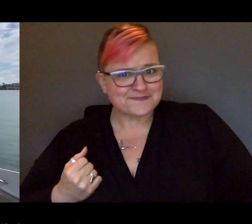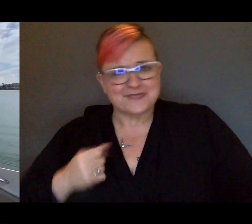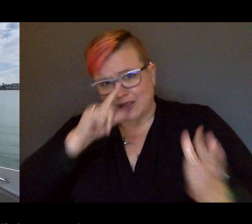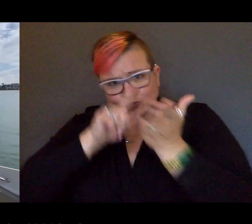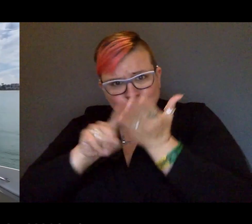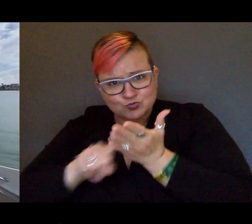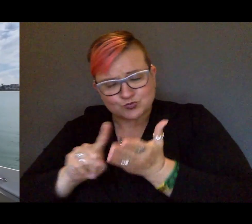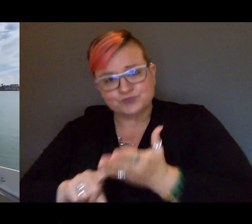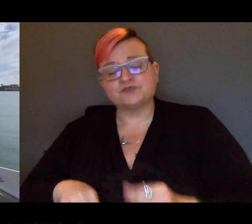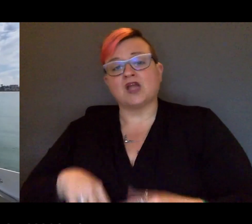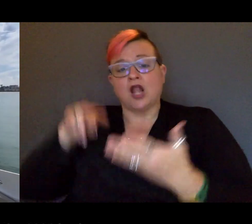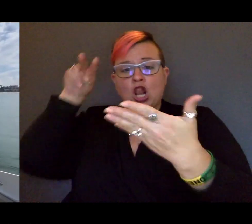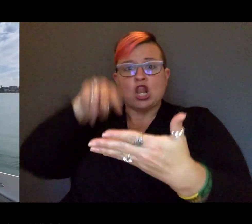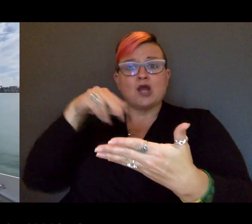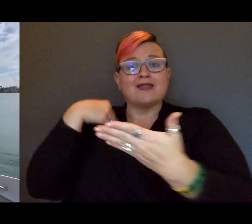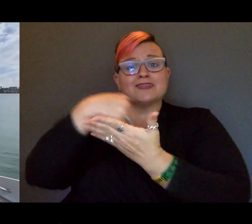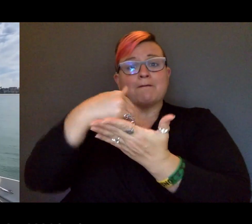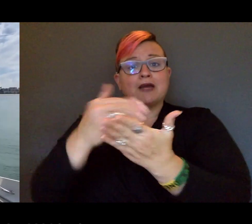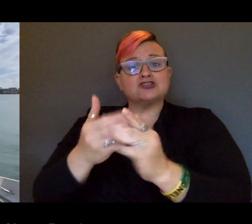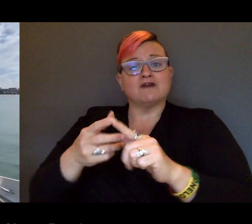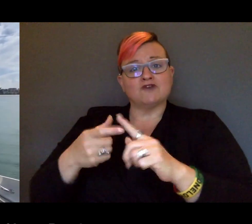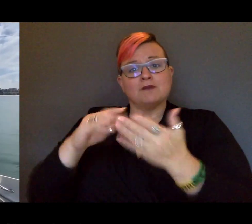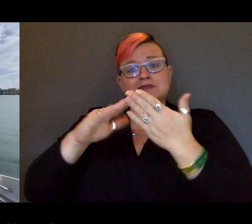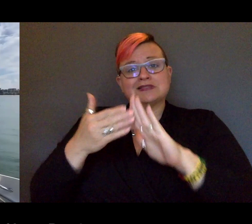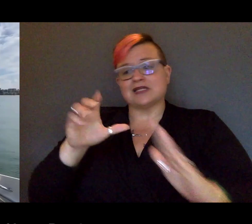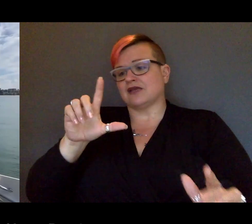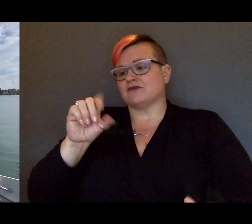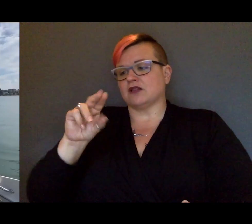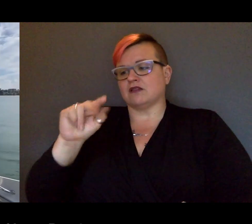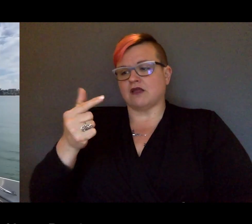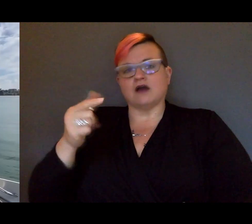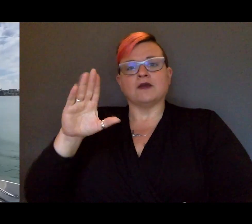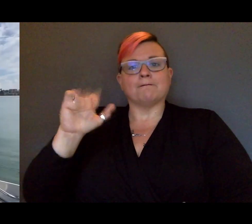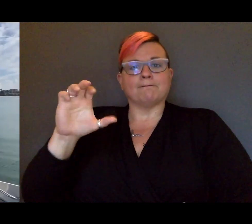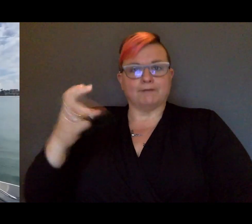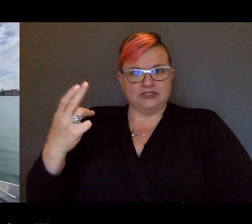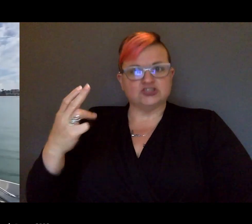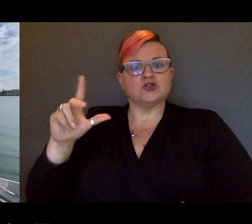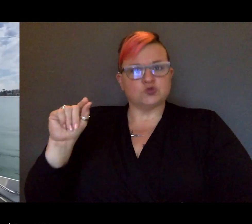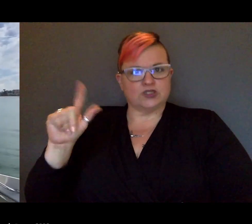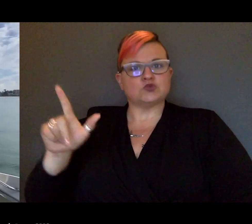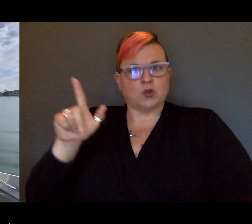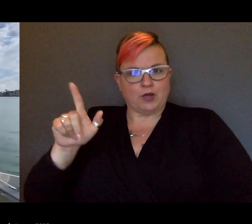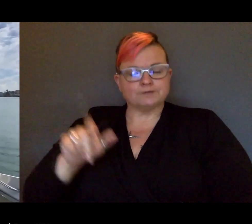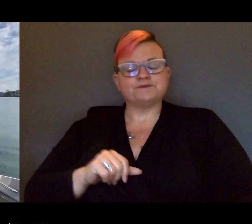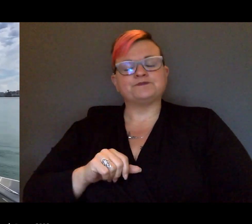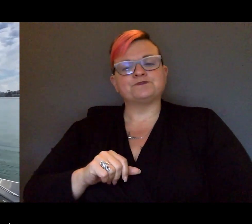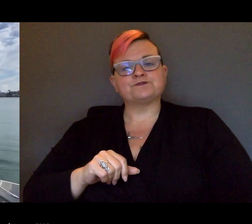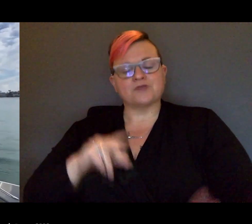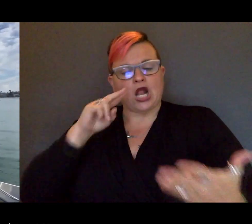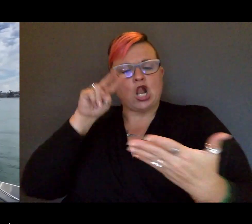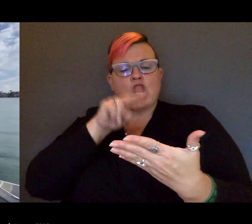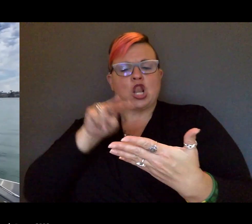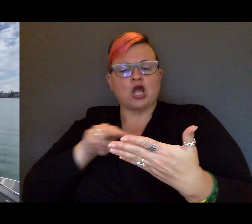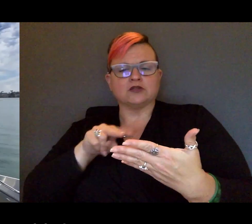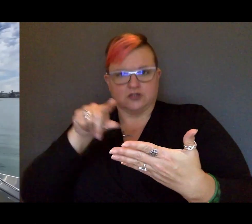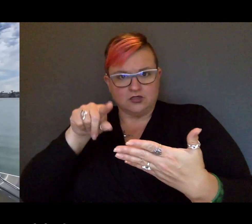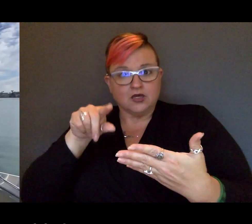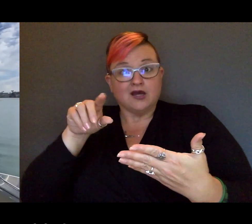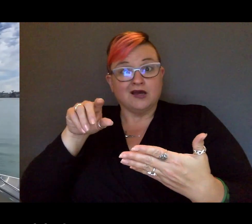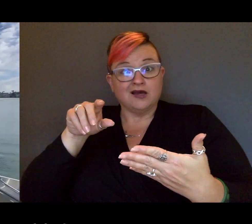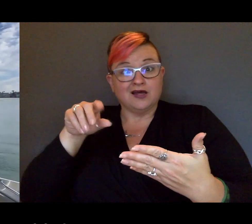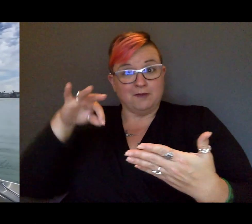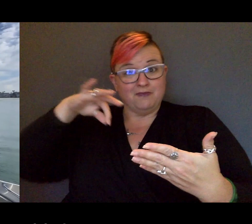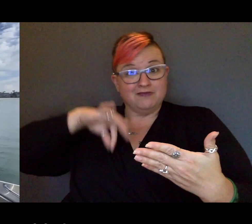research. Let's check out the 2021 budget from City of Long Beach. Here we are. Marijuana, $8 million. And